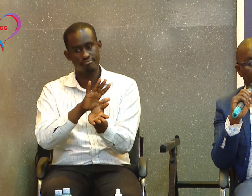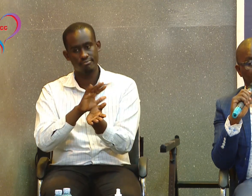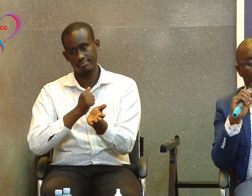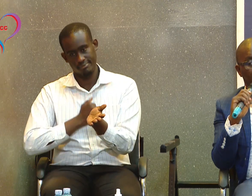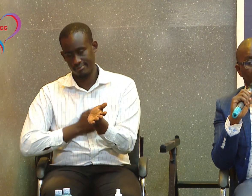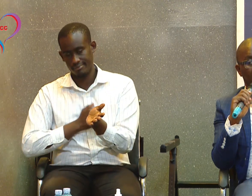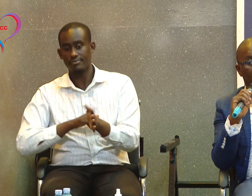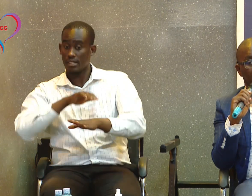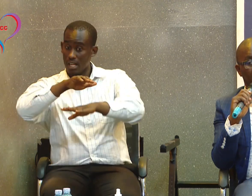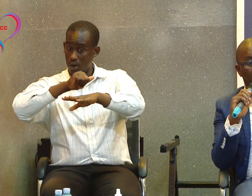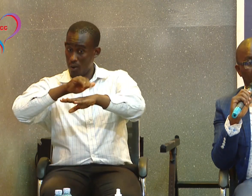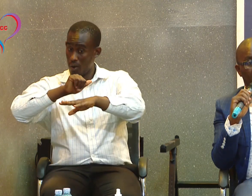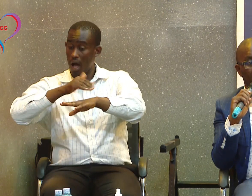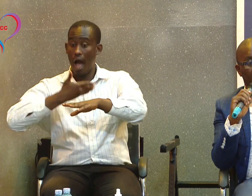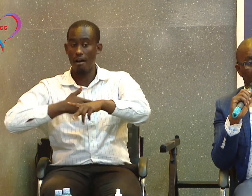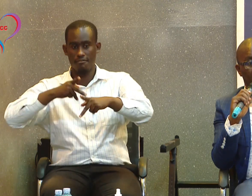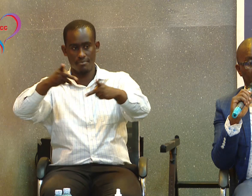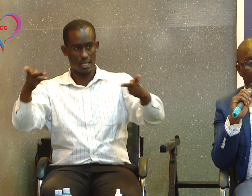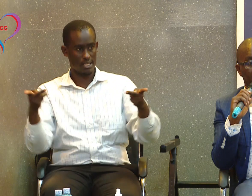geographical. I hope